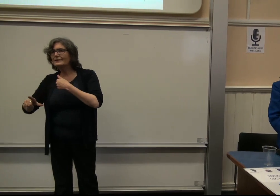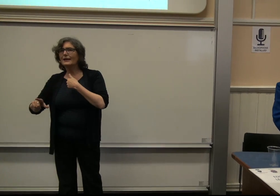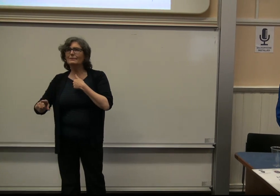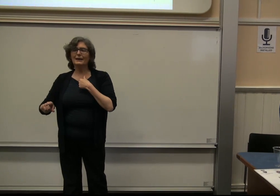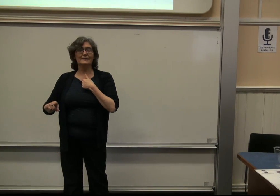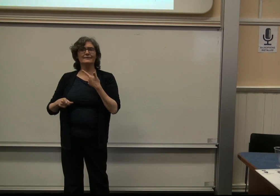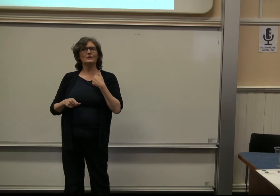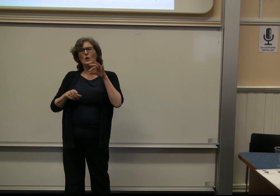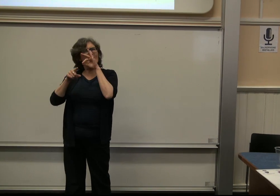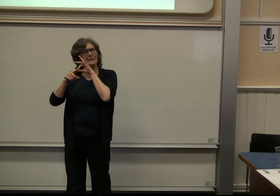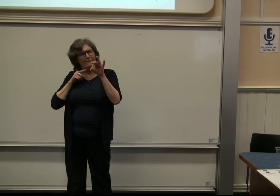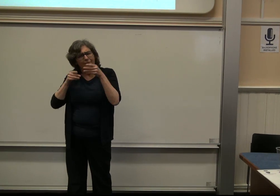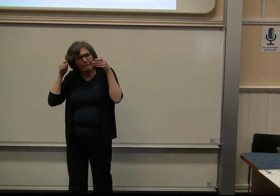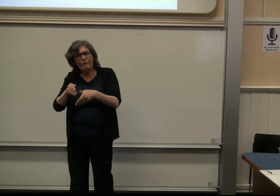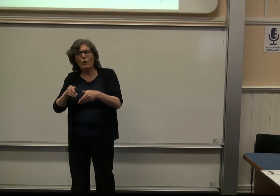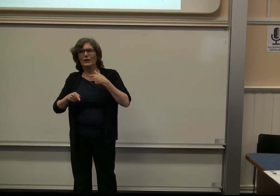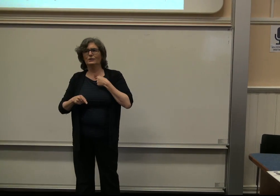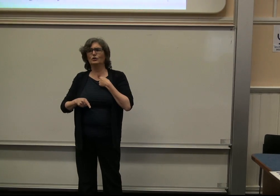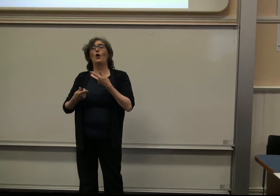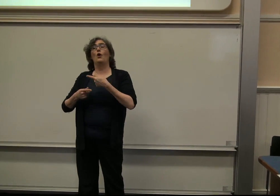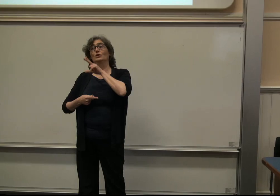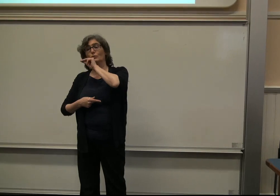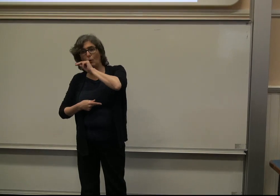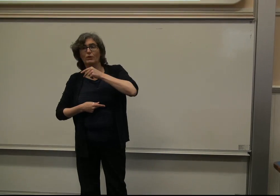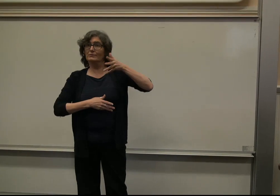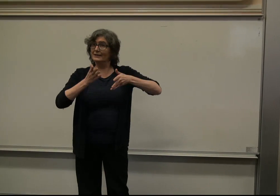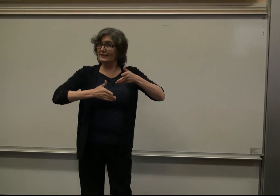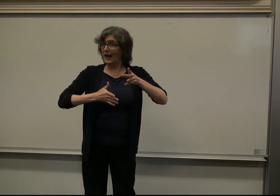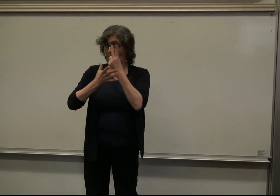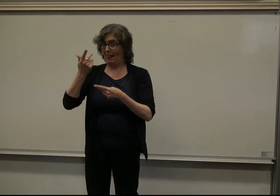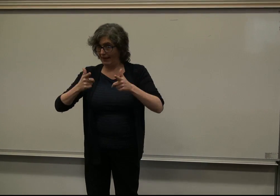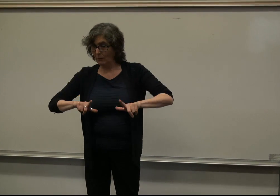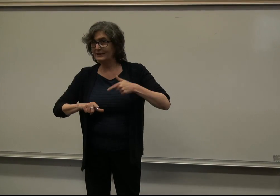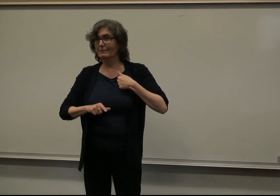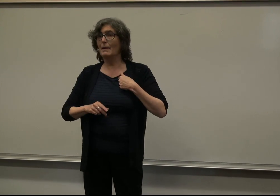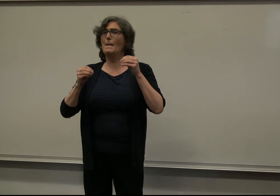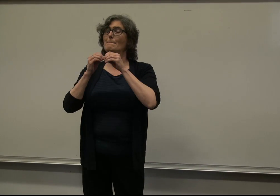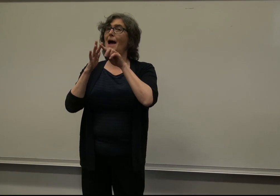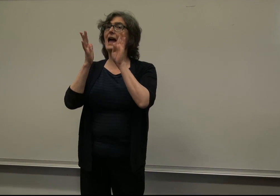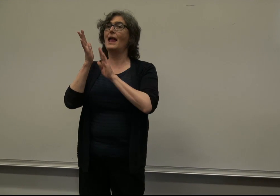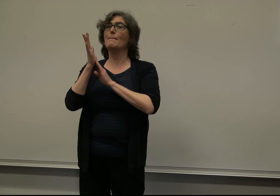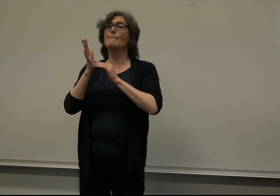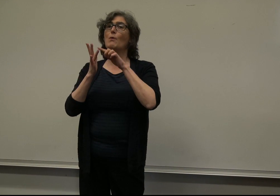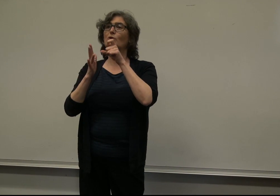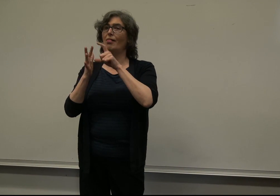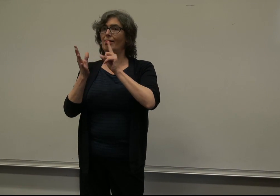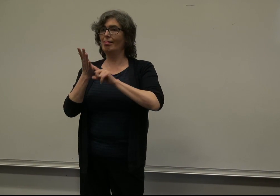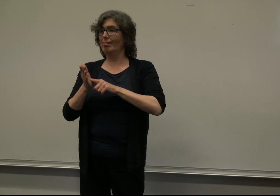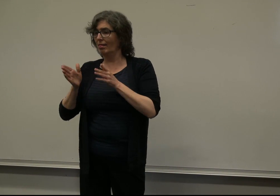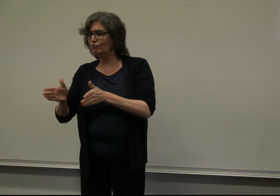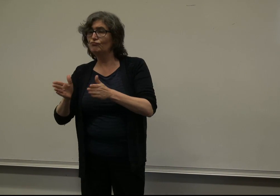bilingualism specifically. So I will start by covering the basics of research on